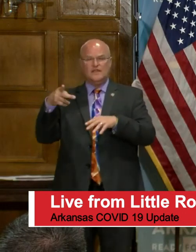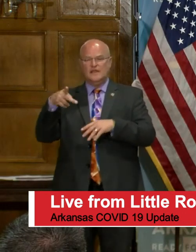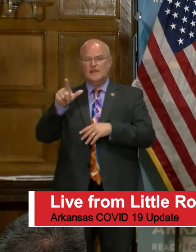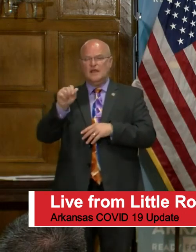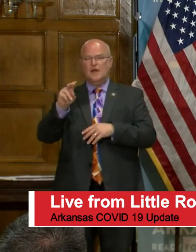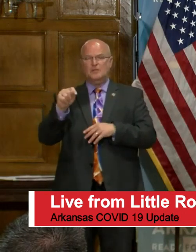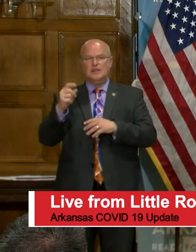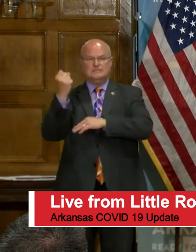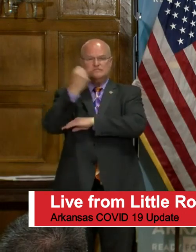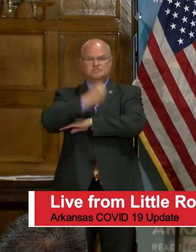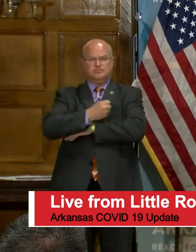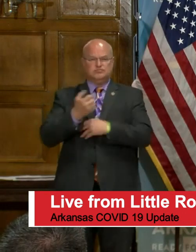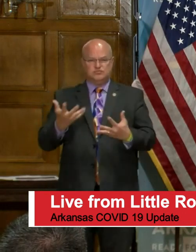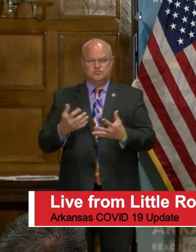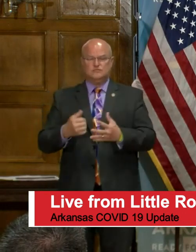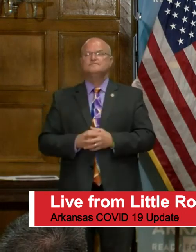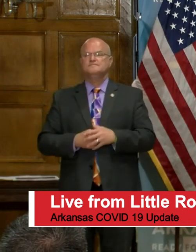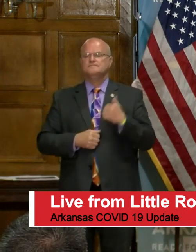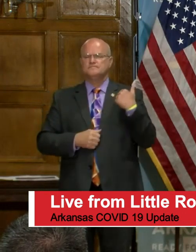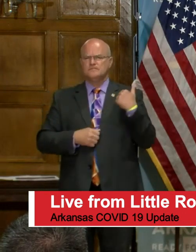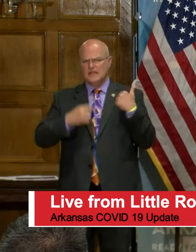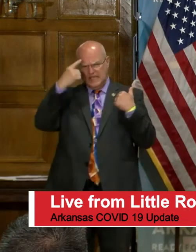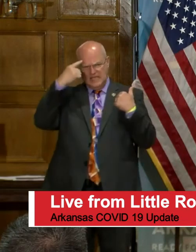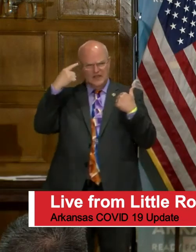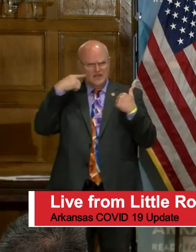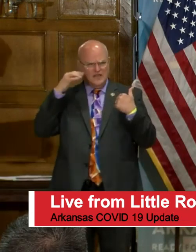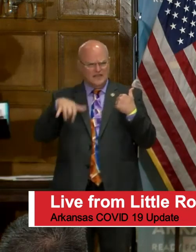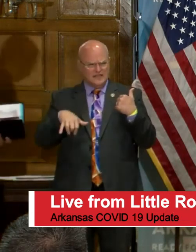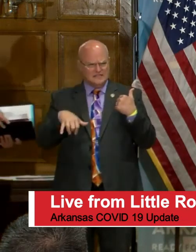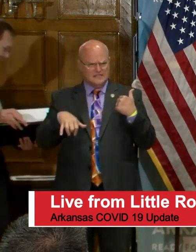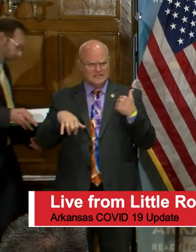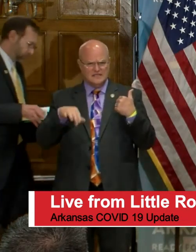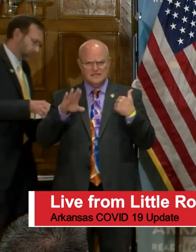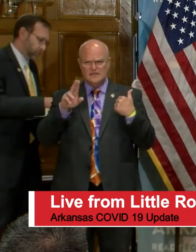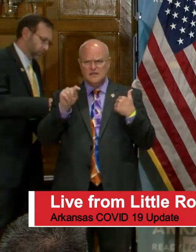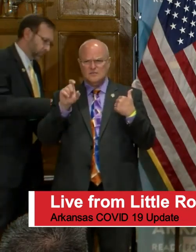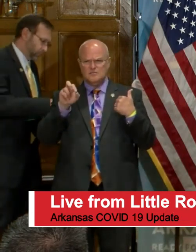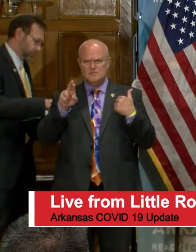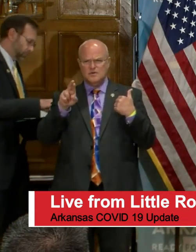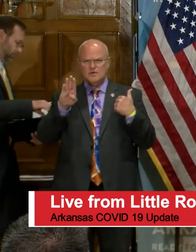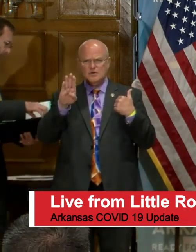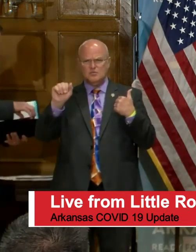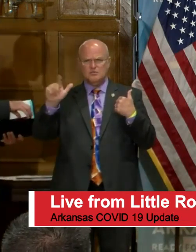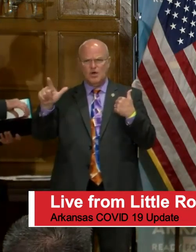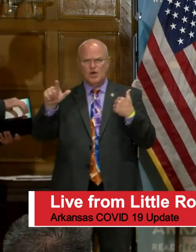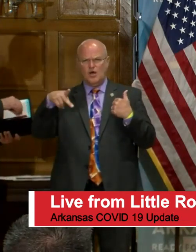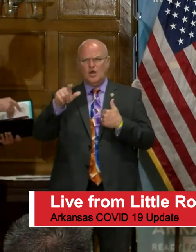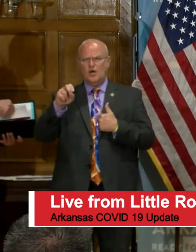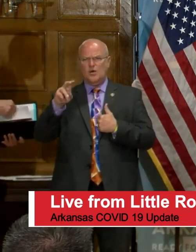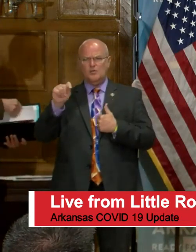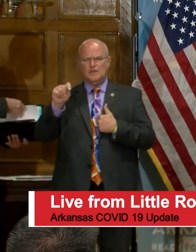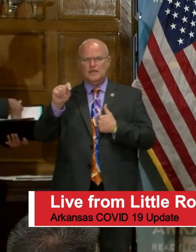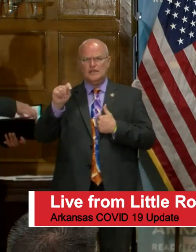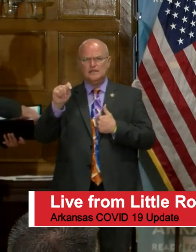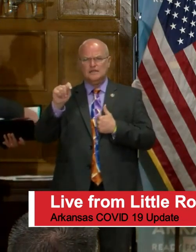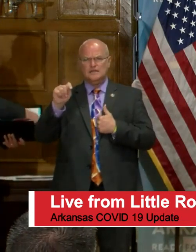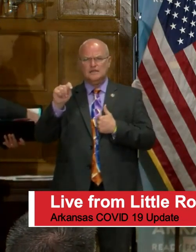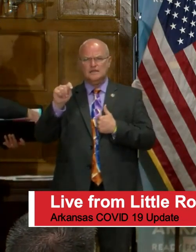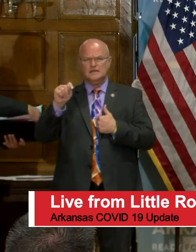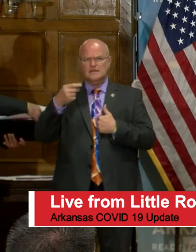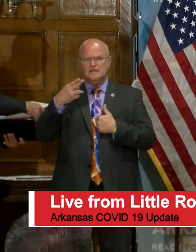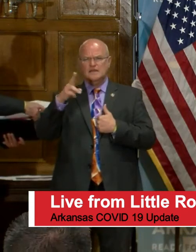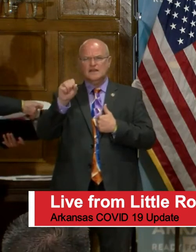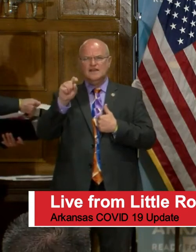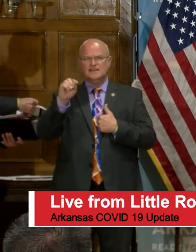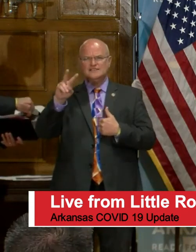down? Okay. Did you hear that, Nate? I think that's the, Butterball, did you say Butterball plant in Dardanelle? Huntsville.